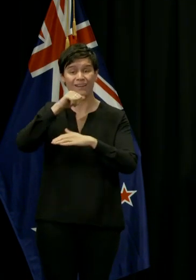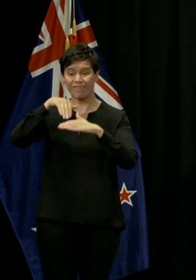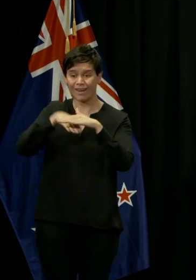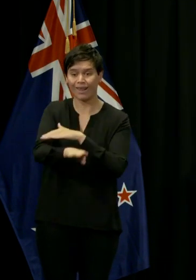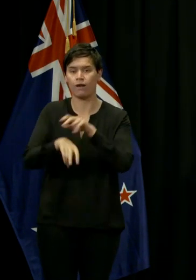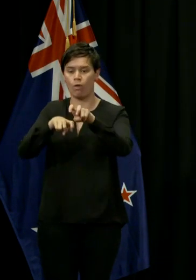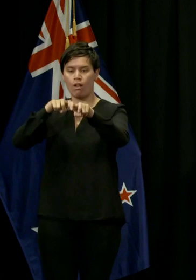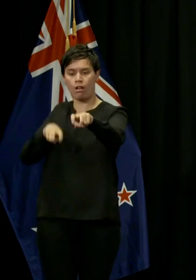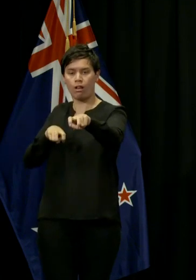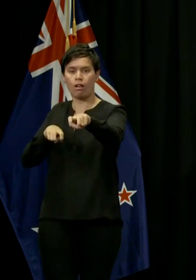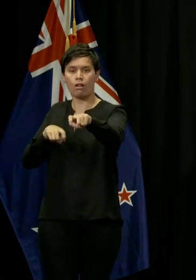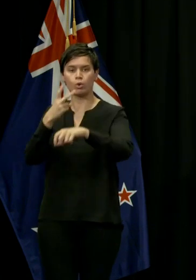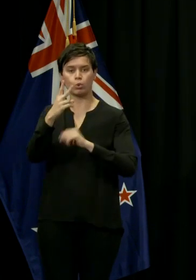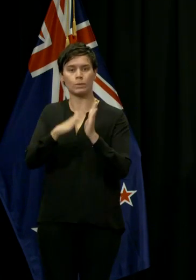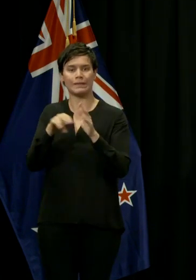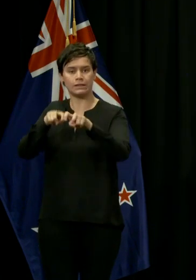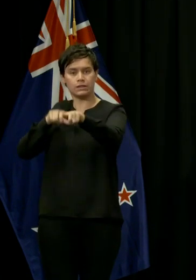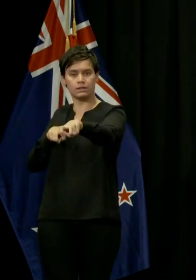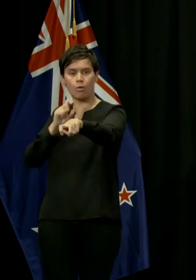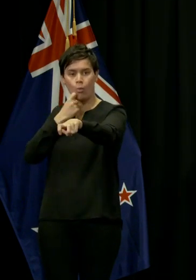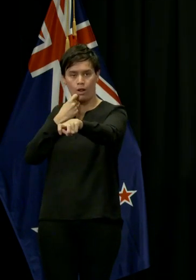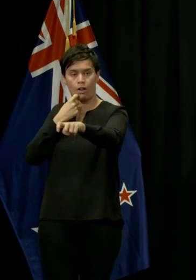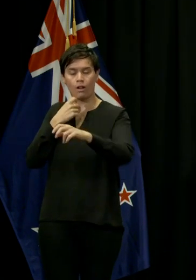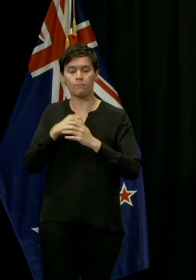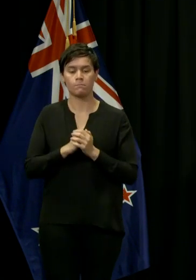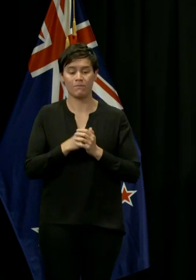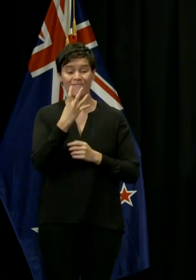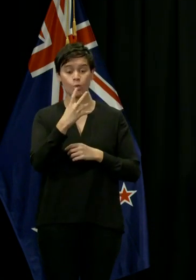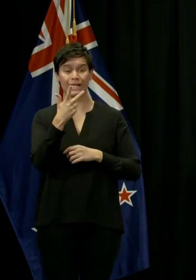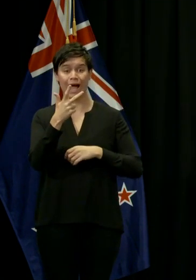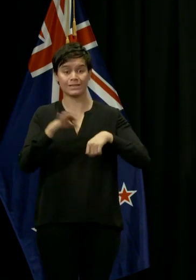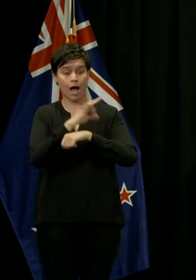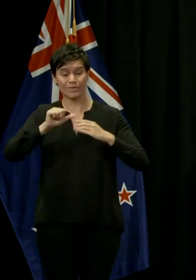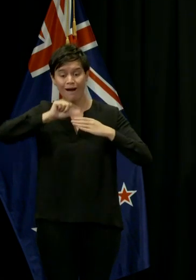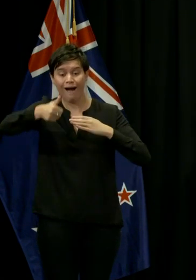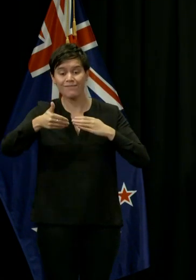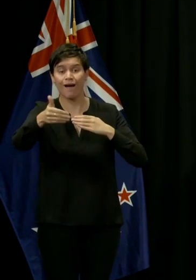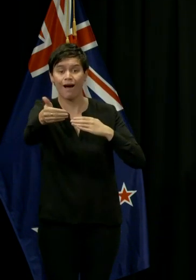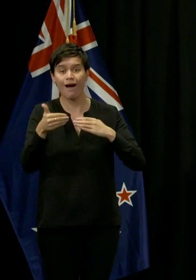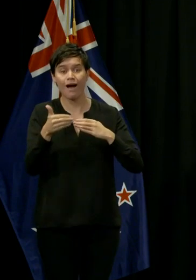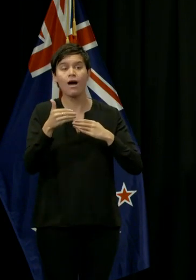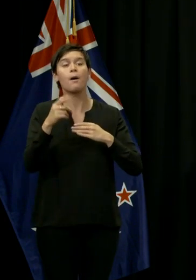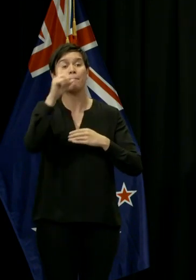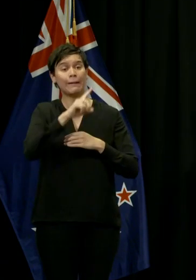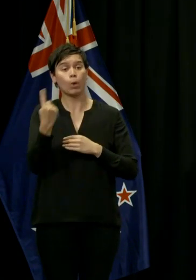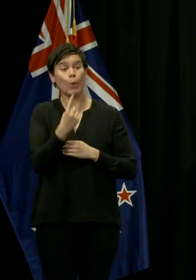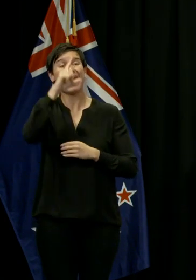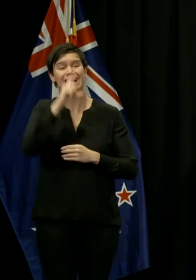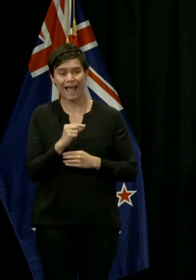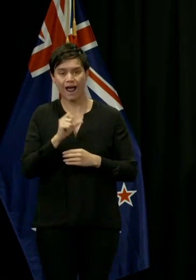to air travel only applying to the transport of people undertaking essential services and the transport of